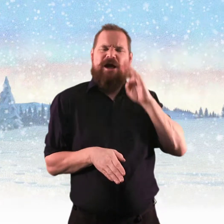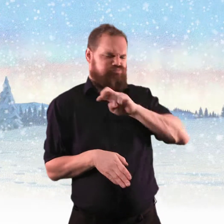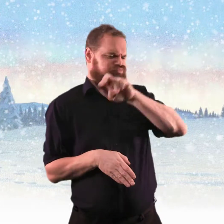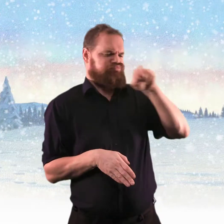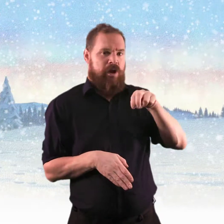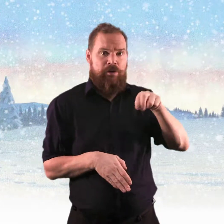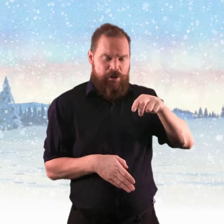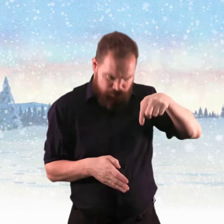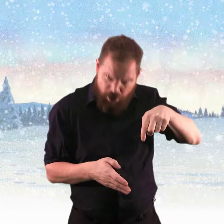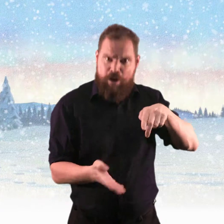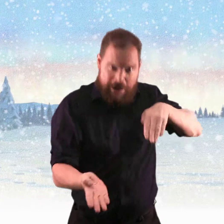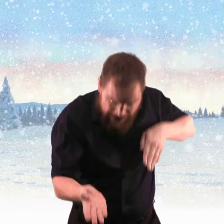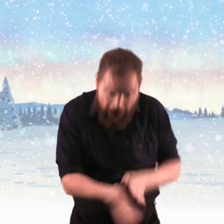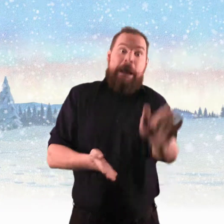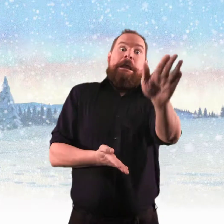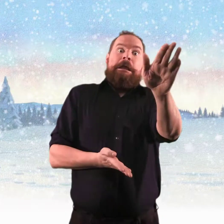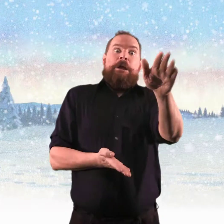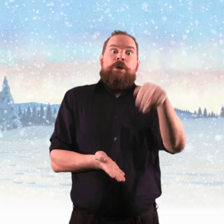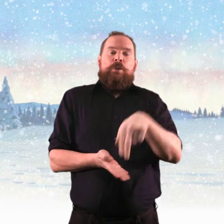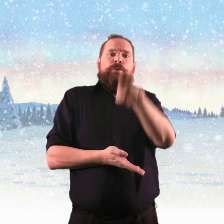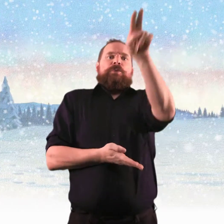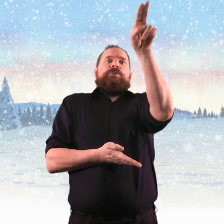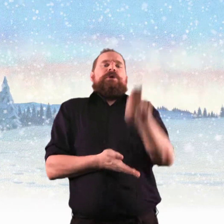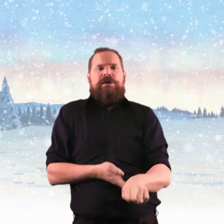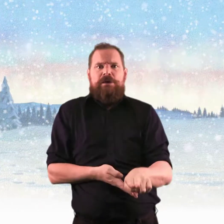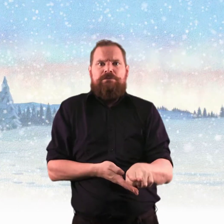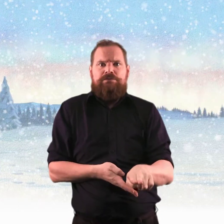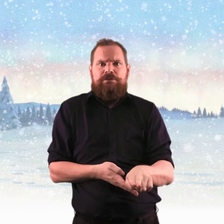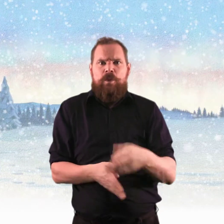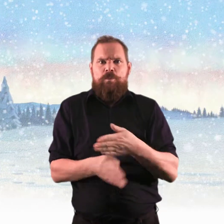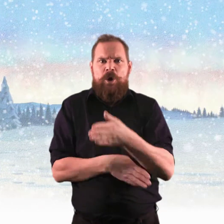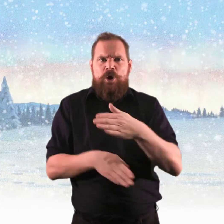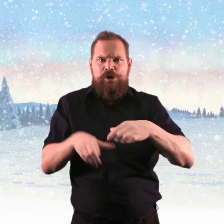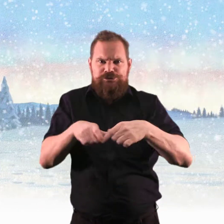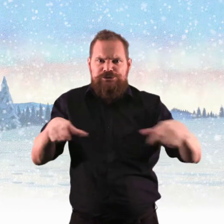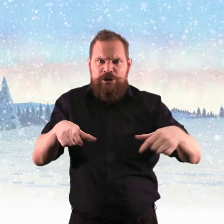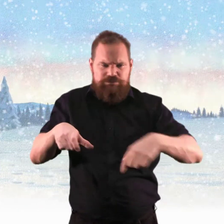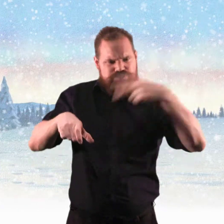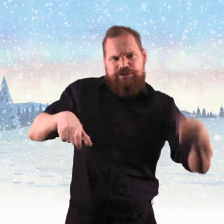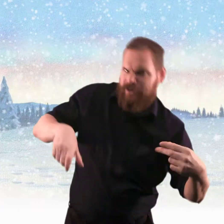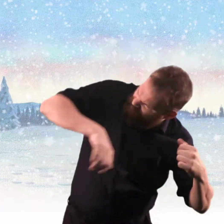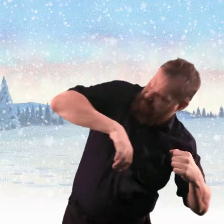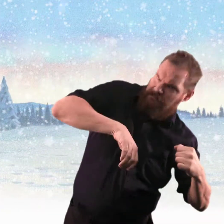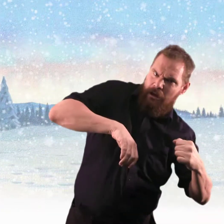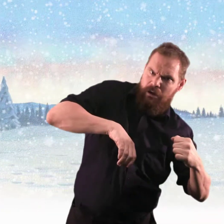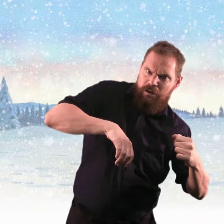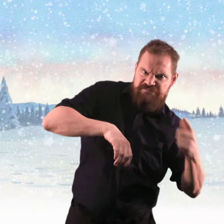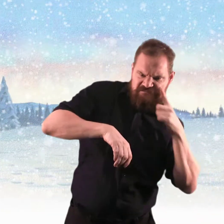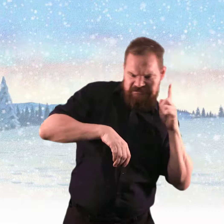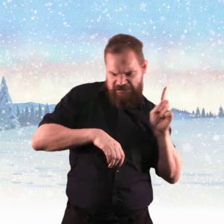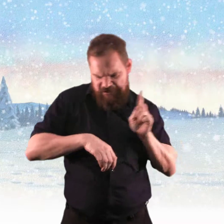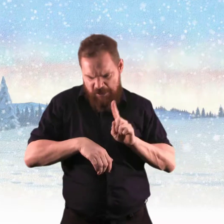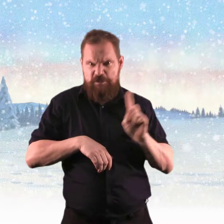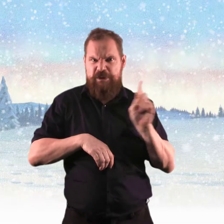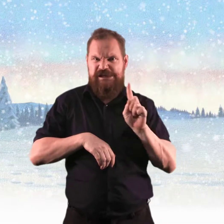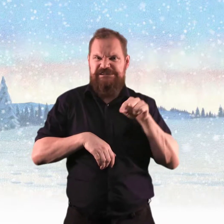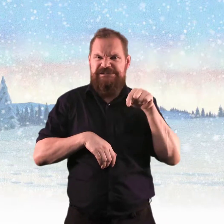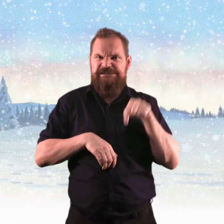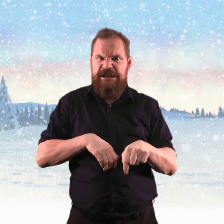Right. He tripped over a loose floorboard and fell flat on his back. Ow, thought Billy. Hang